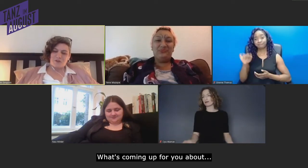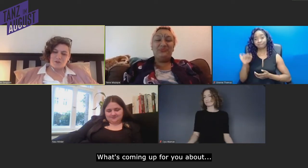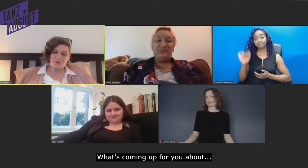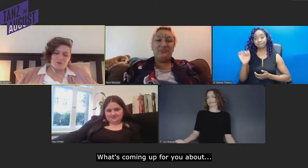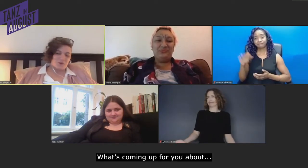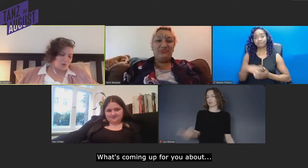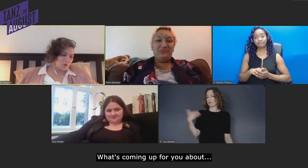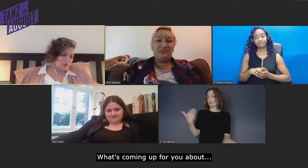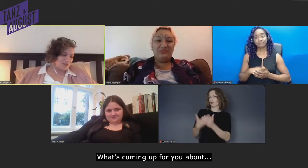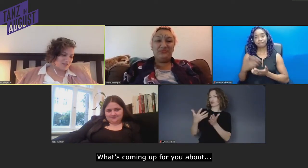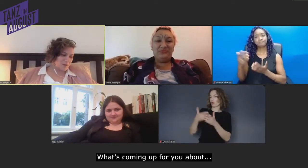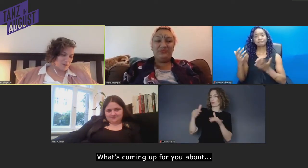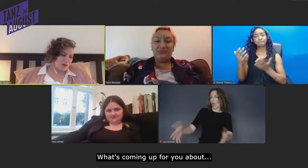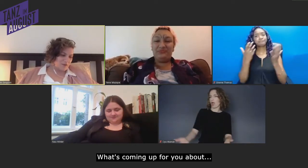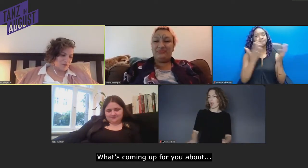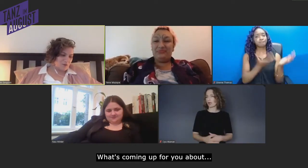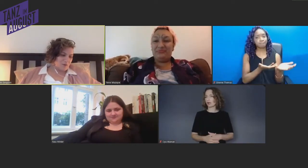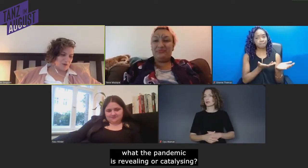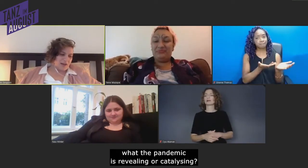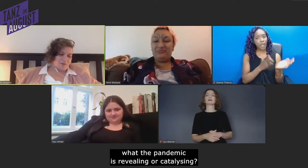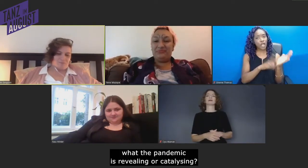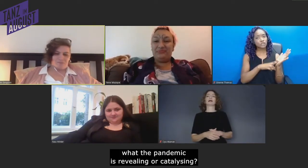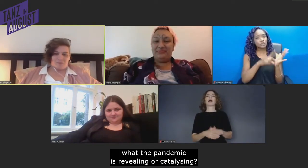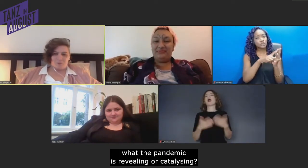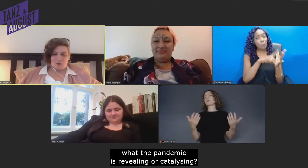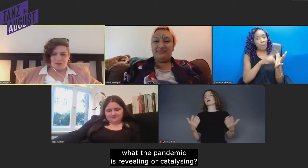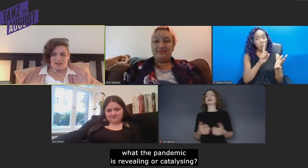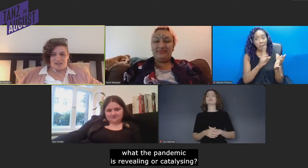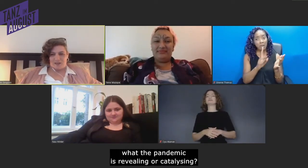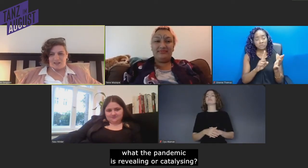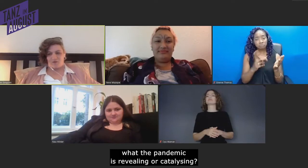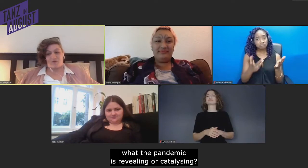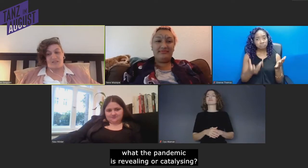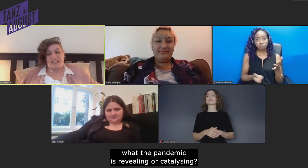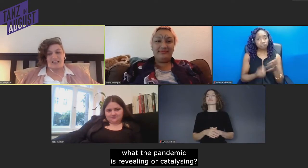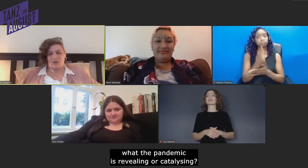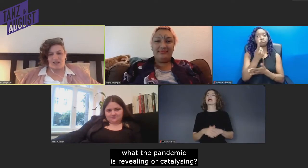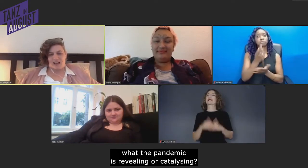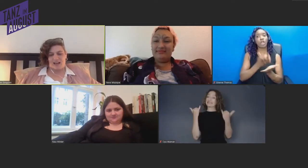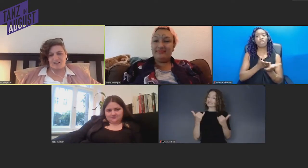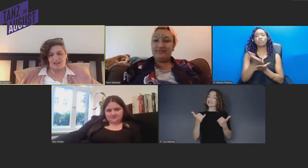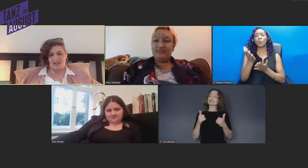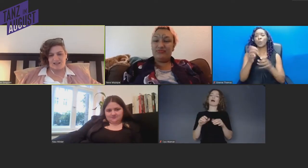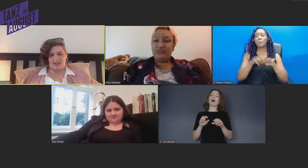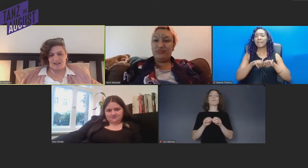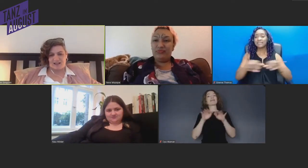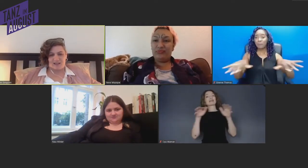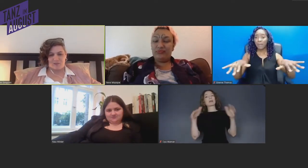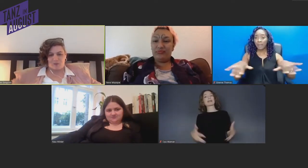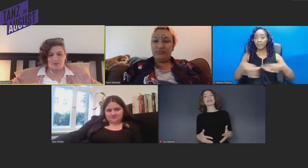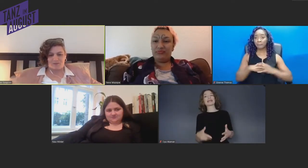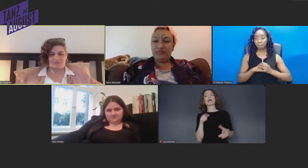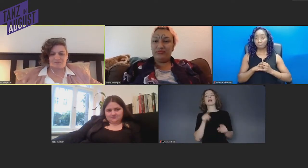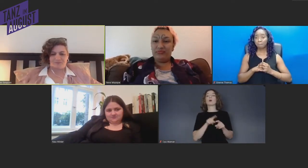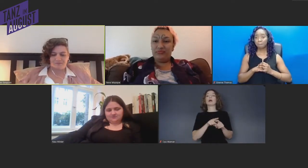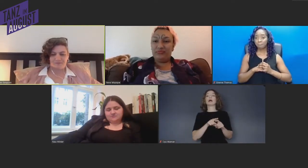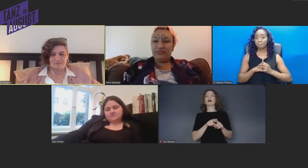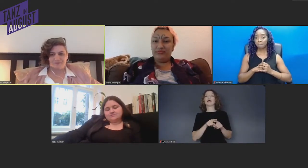for you, Noa? What's coming up for you about what the pandemic is revealing or catalyzing at the moment?